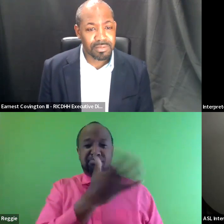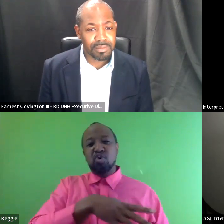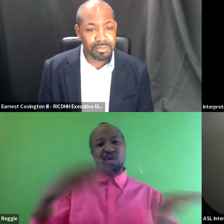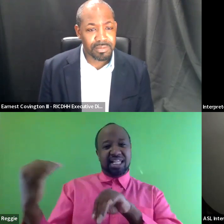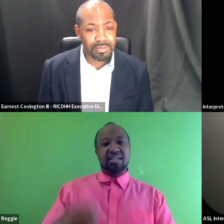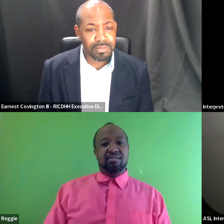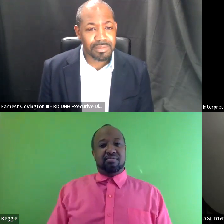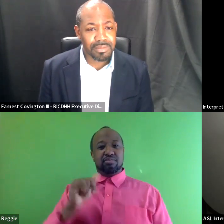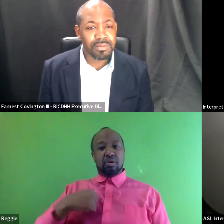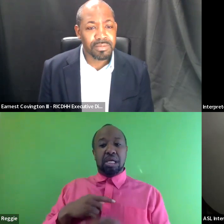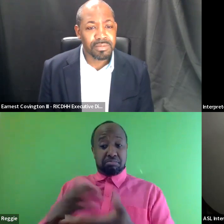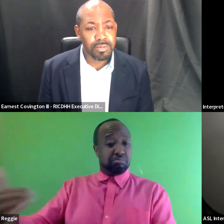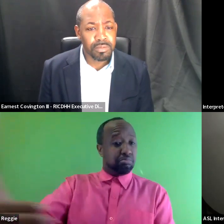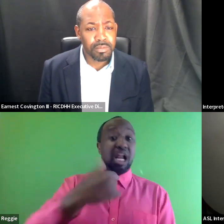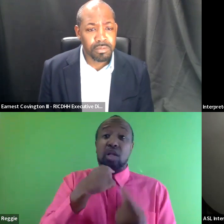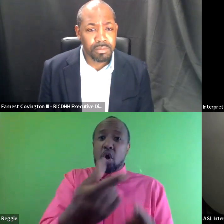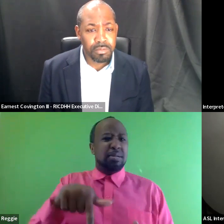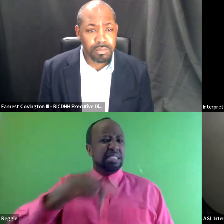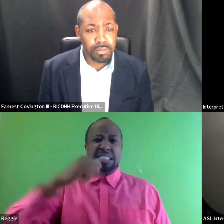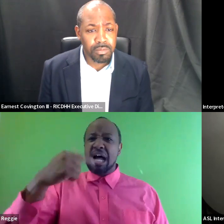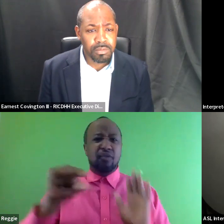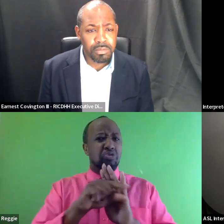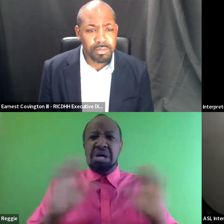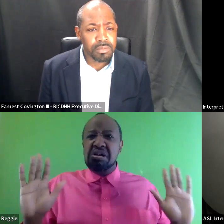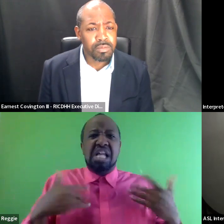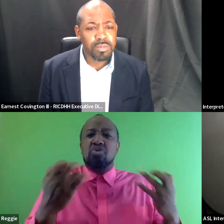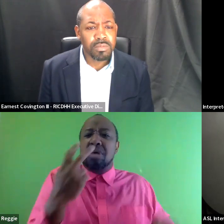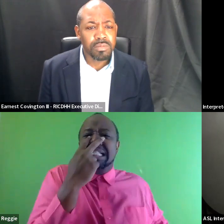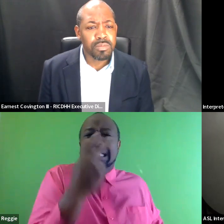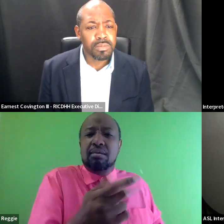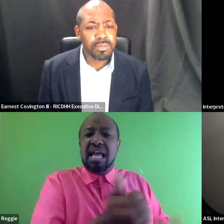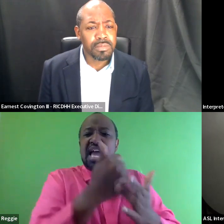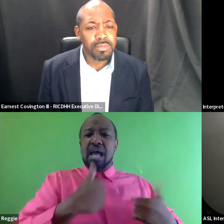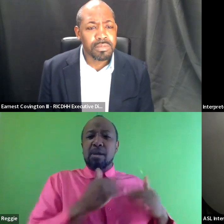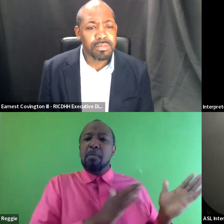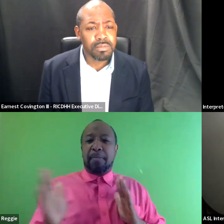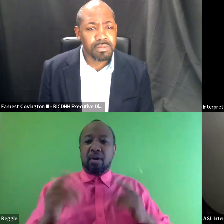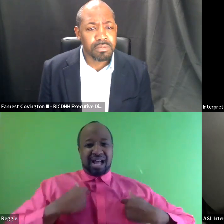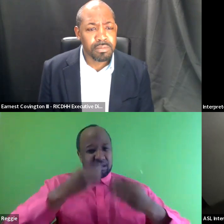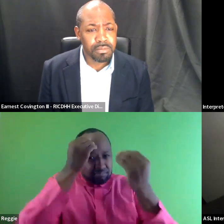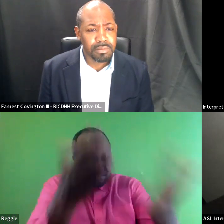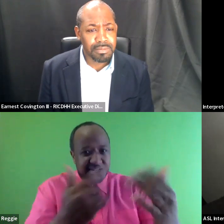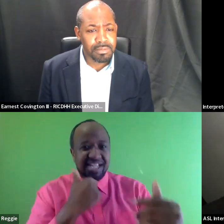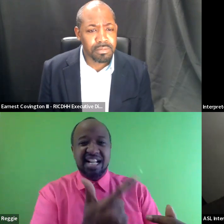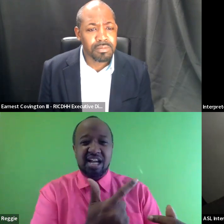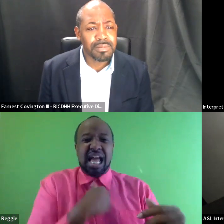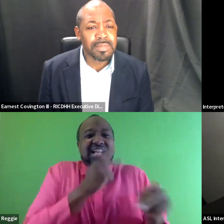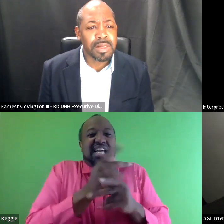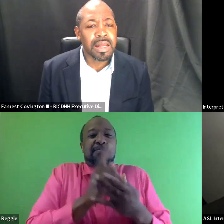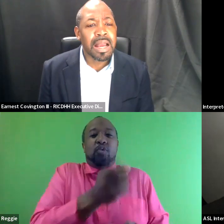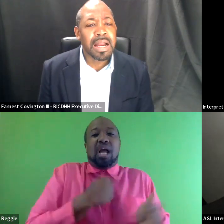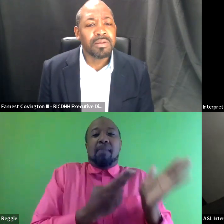like the ticket to get out. Before you leave, you've got to do this and give it to me. It's not for a grade. It's just for me to check